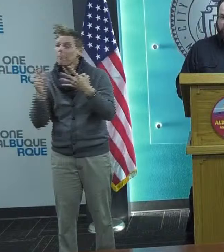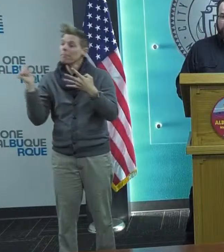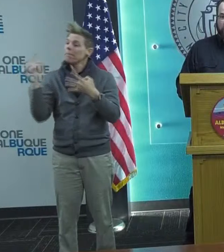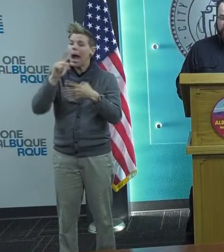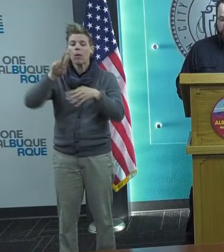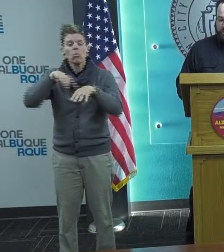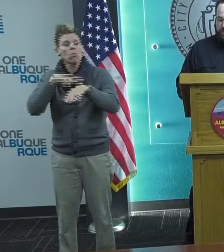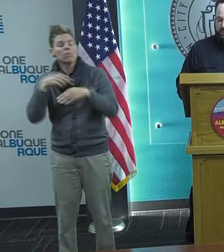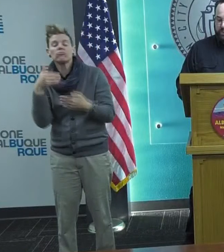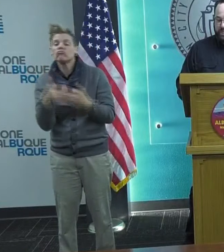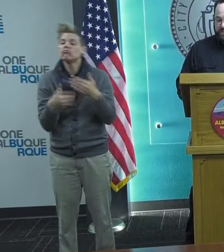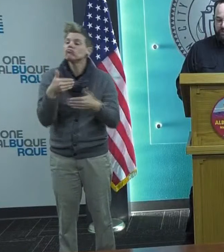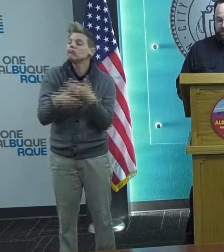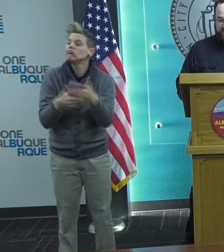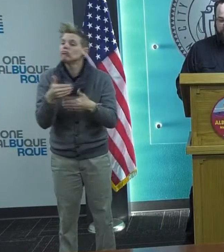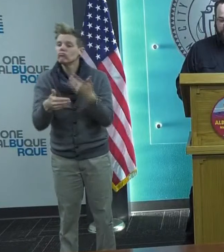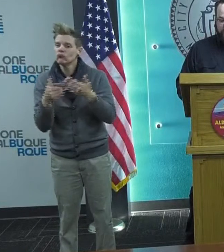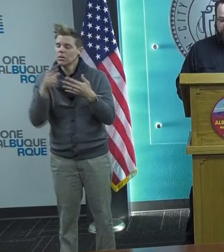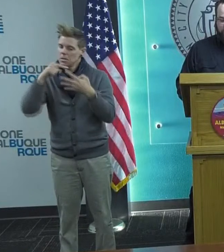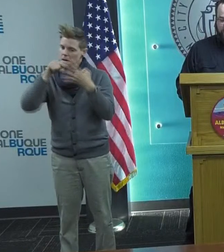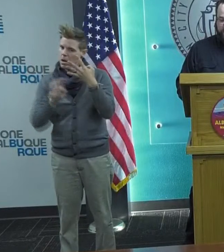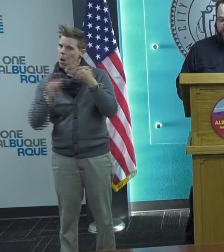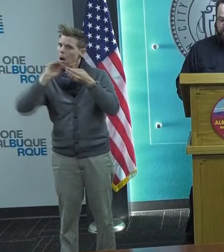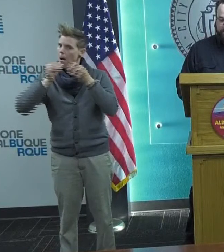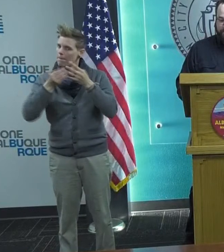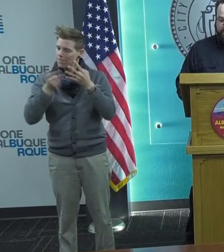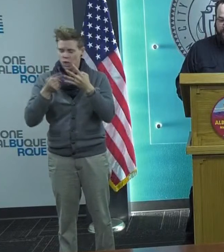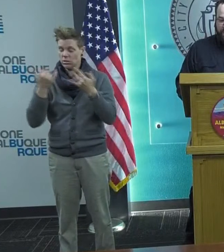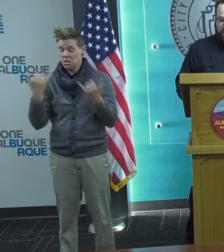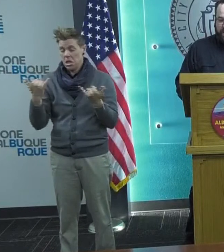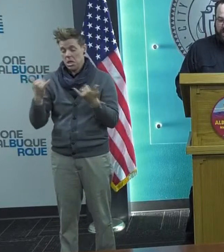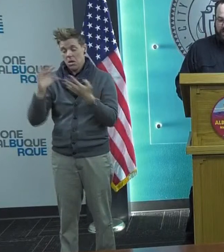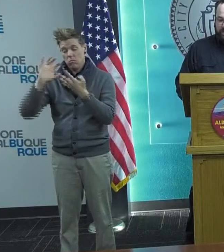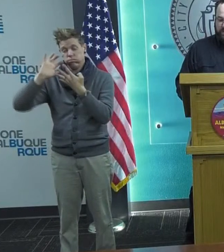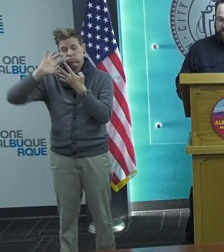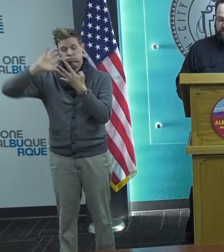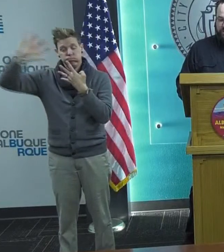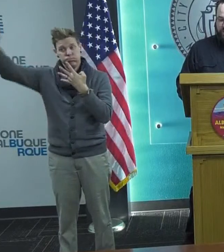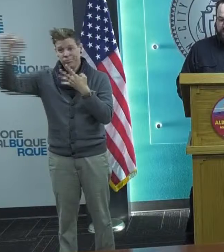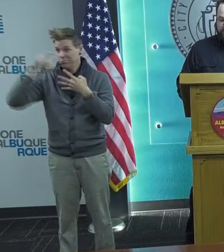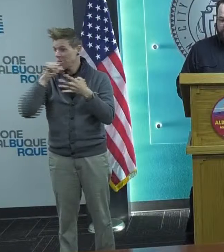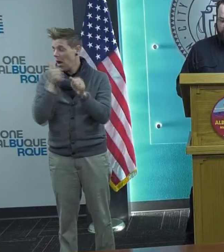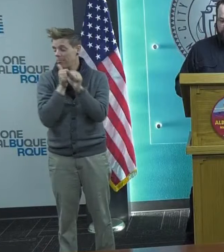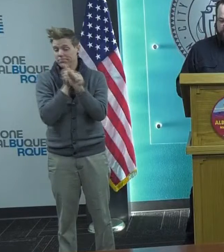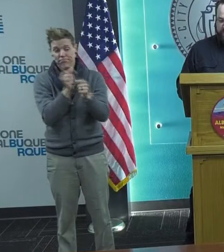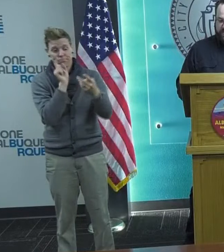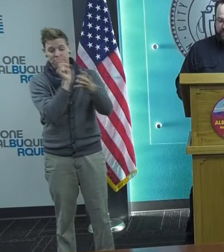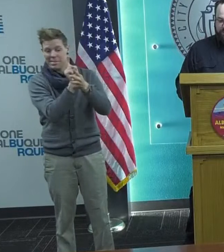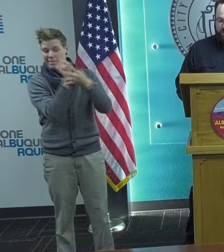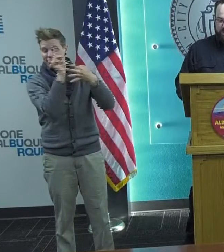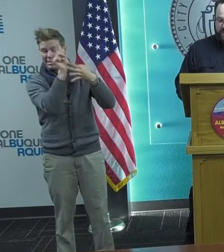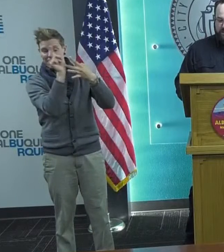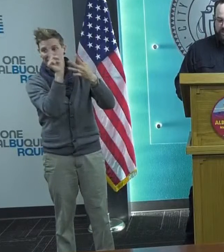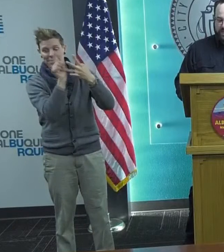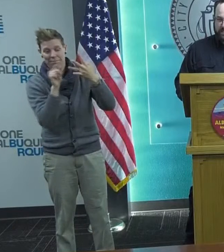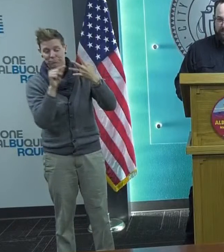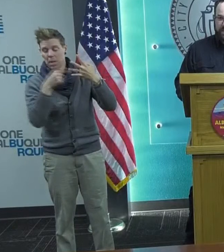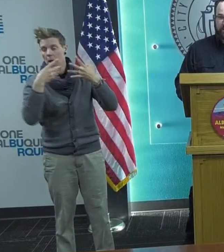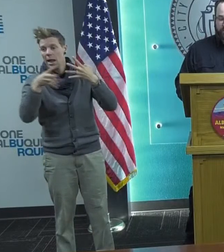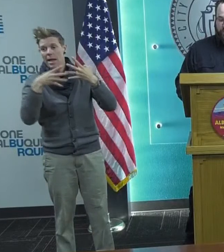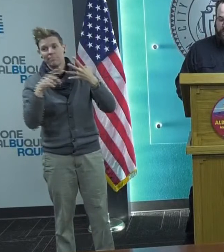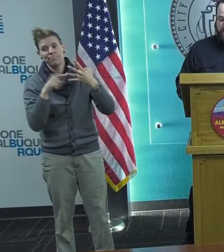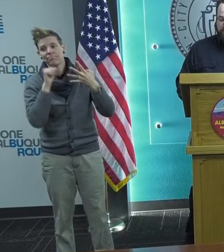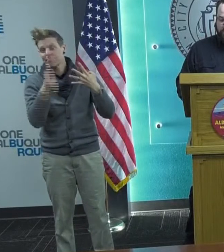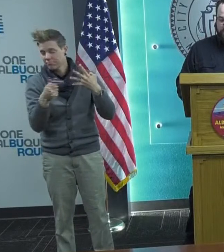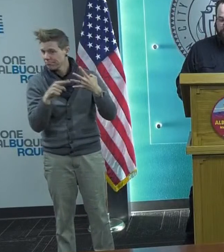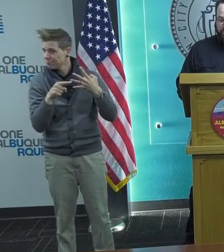of these numbers are blowing out what they need to look like for the gating criteria. The new, Mayor referenced the cases per 100,000. That's up